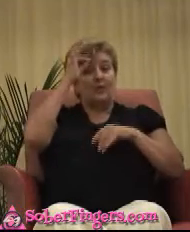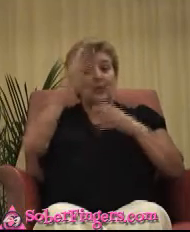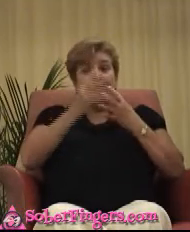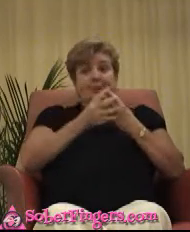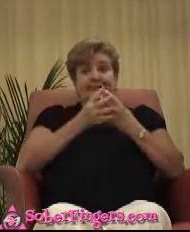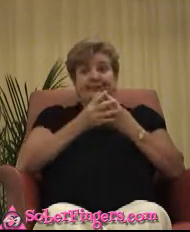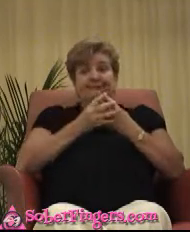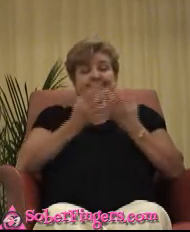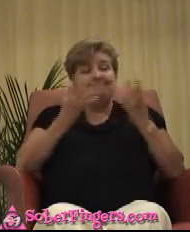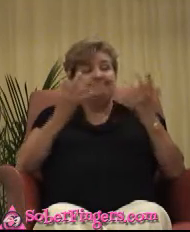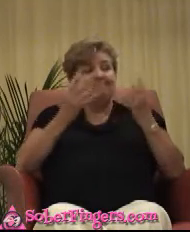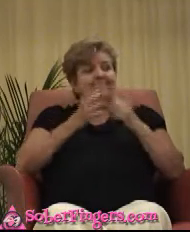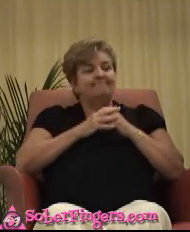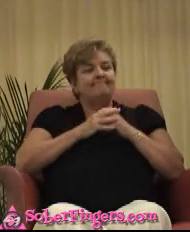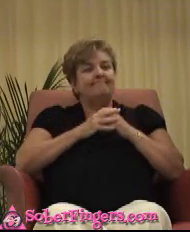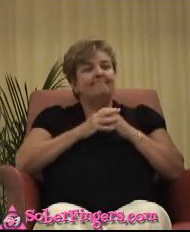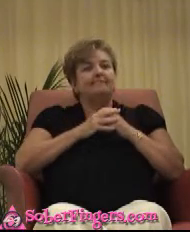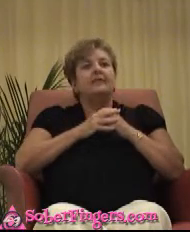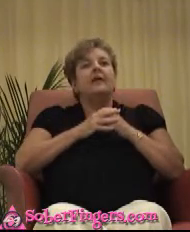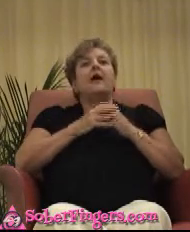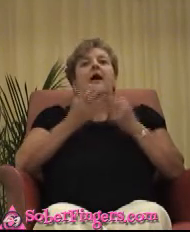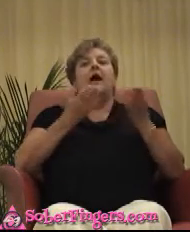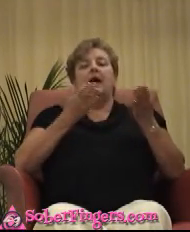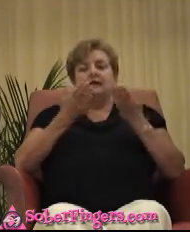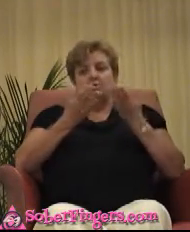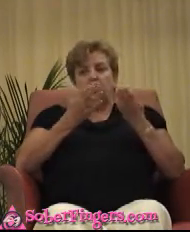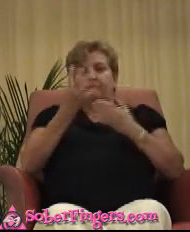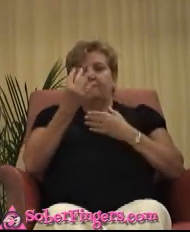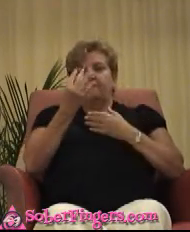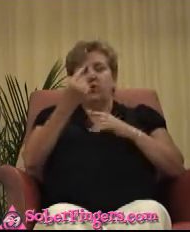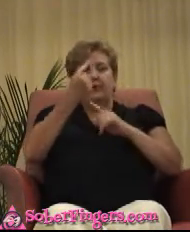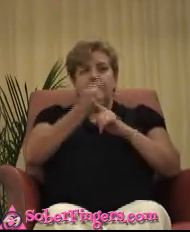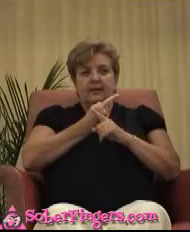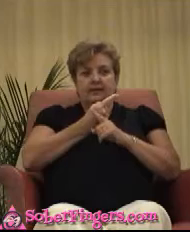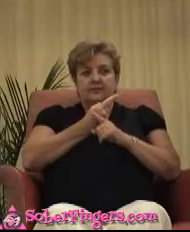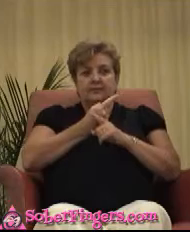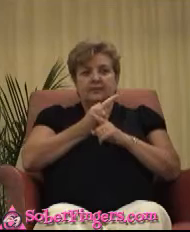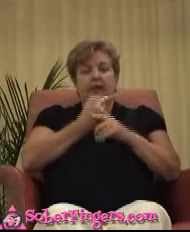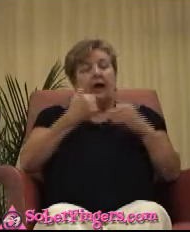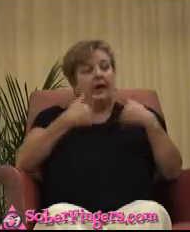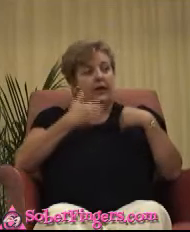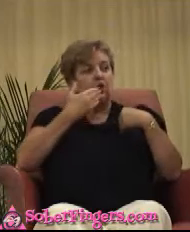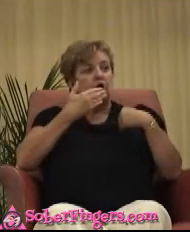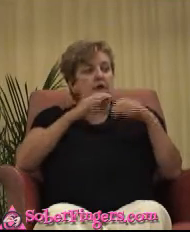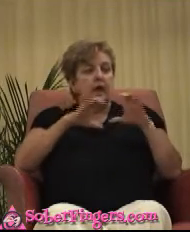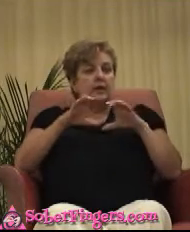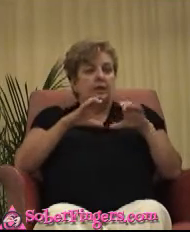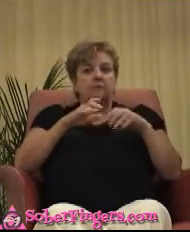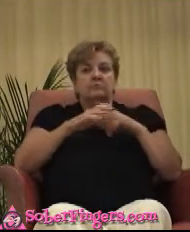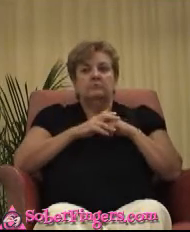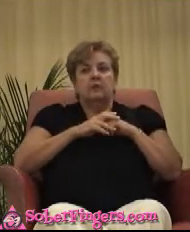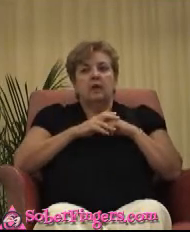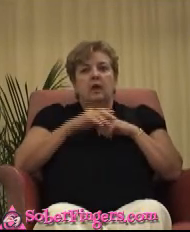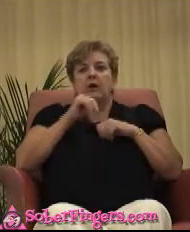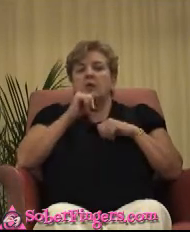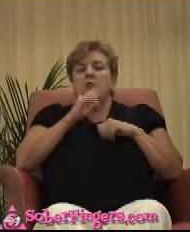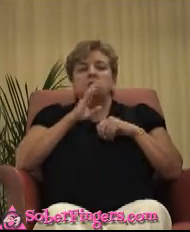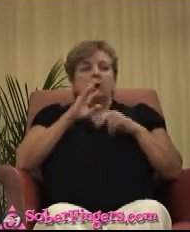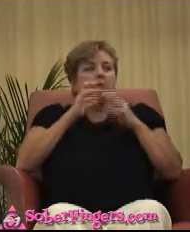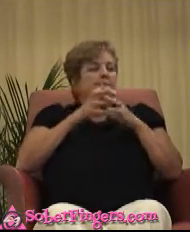served 14 months. I had 54 to 62 days good conduct time. I don't talk about prison from the podium. Don't think it has anything to do with my recovery, but I tell you that my